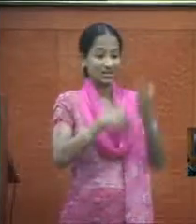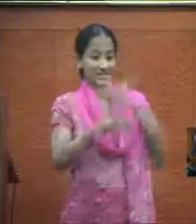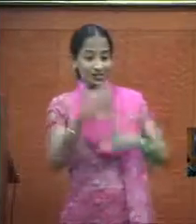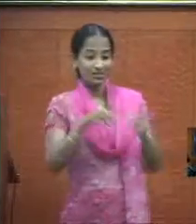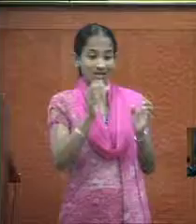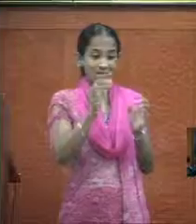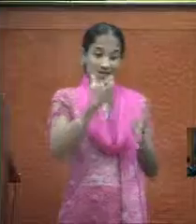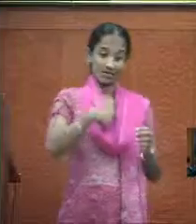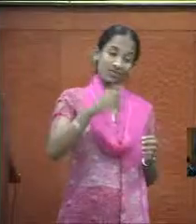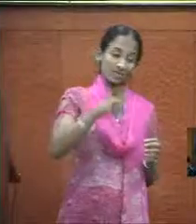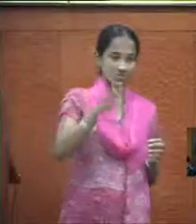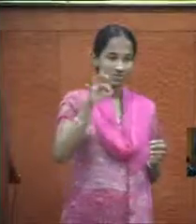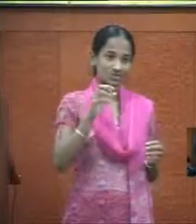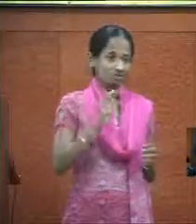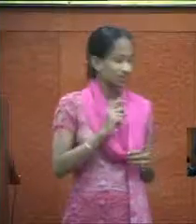Commissioner?